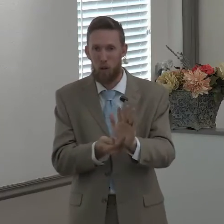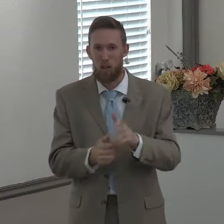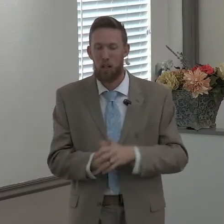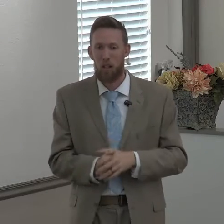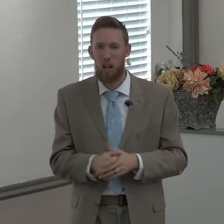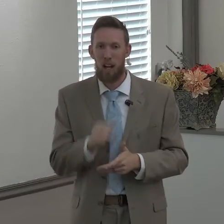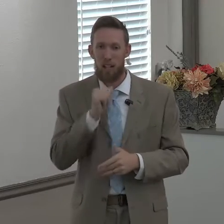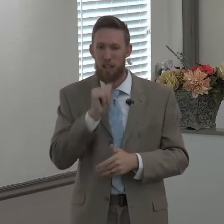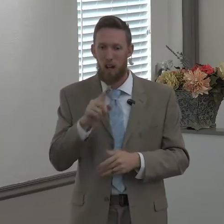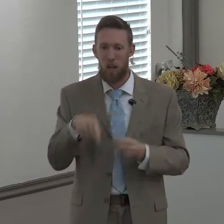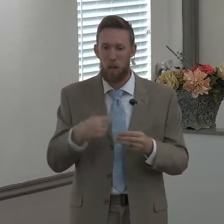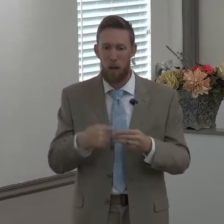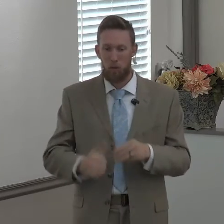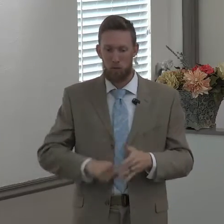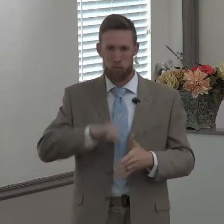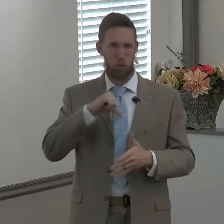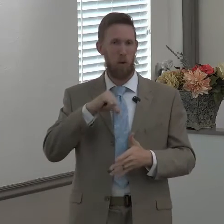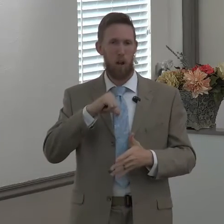So,